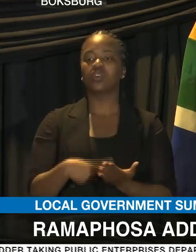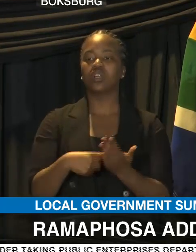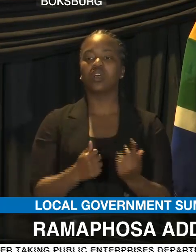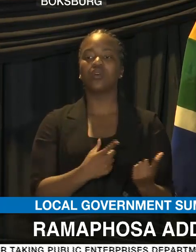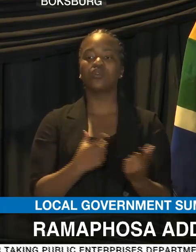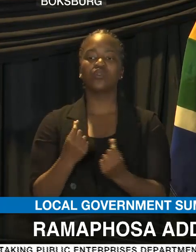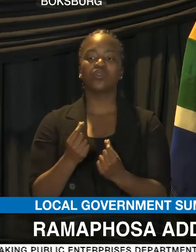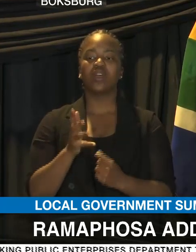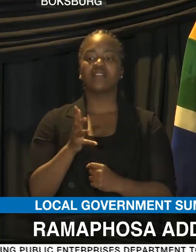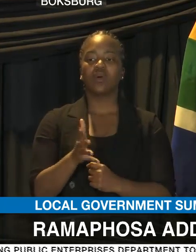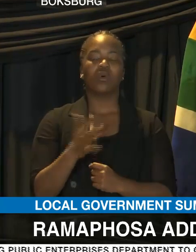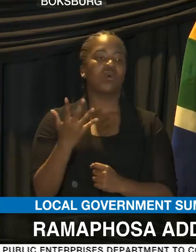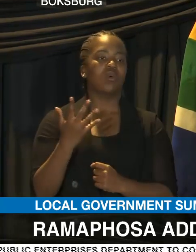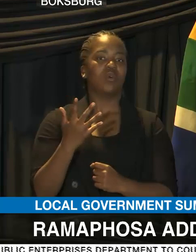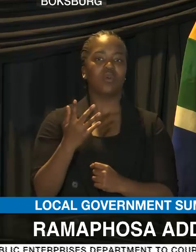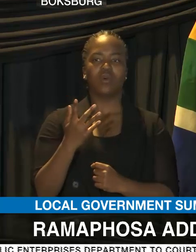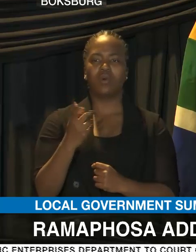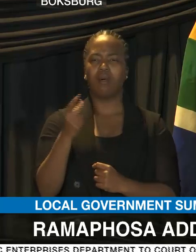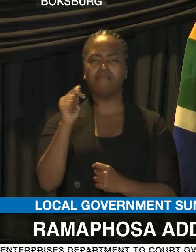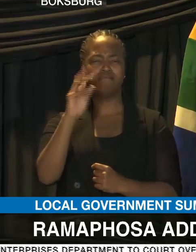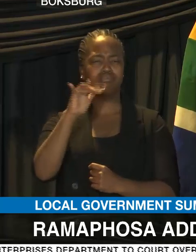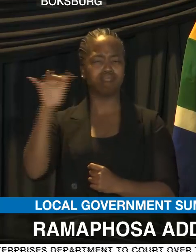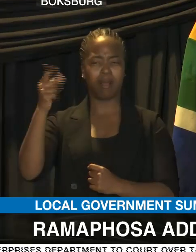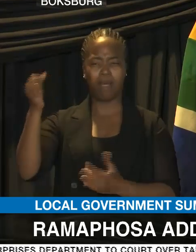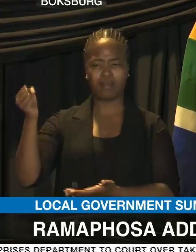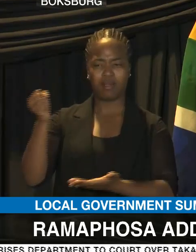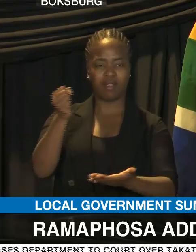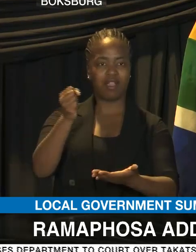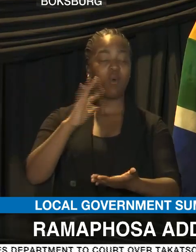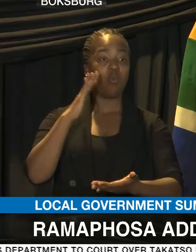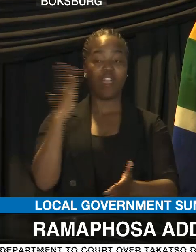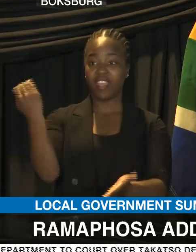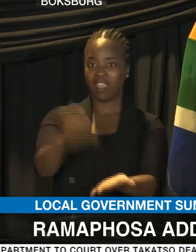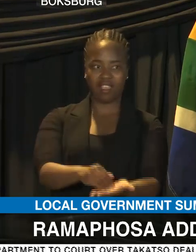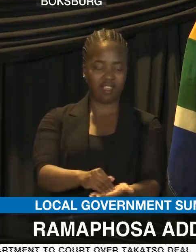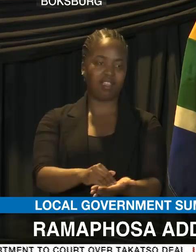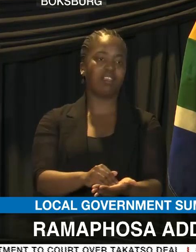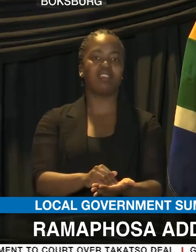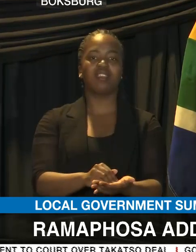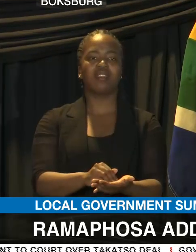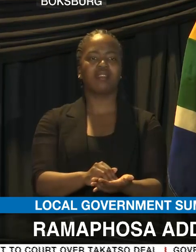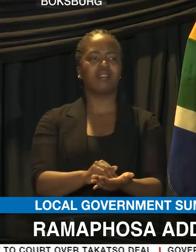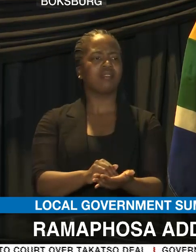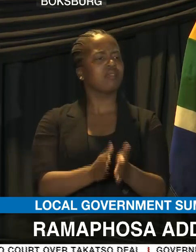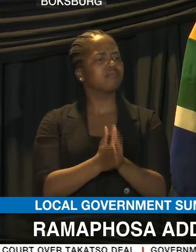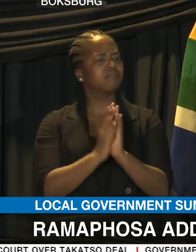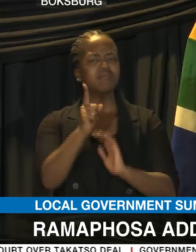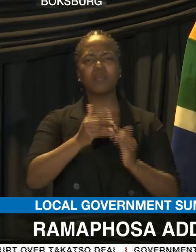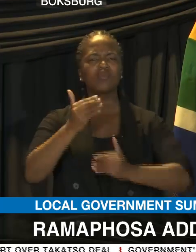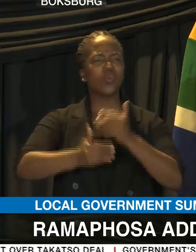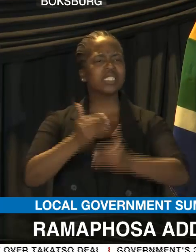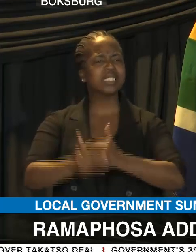make an investment of $1 billion. And when they got there, they asked, what